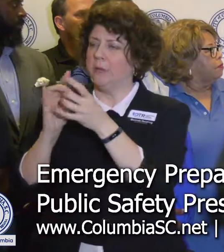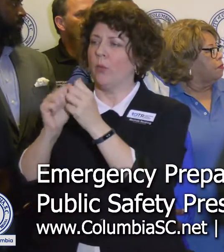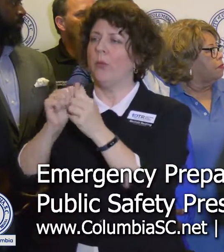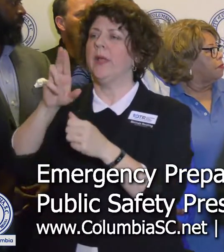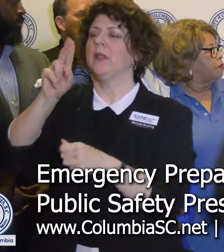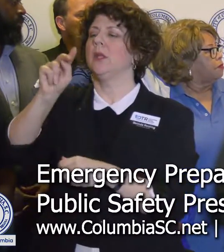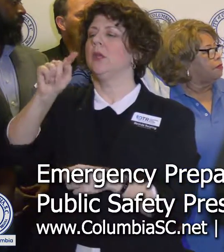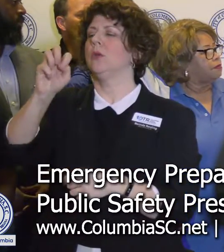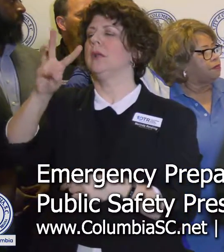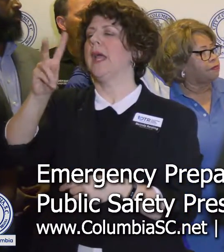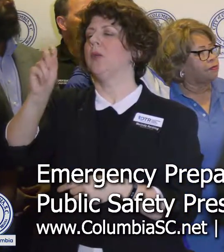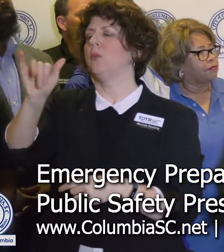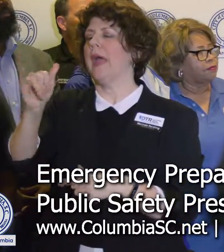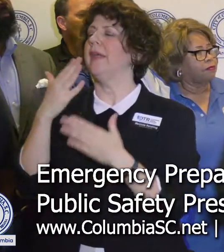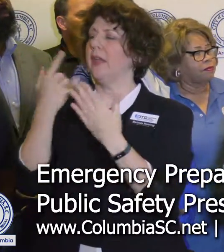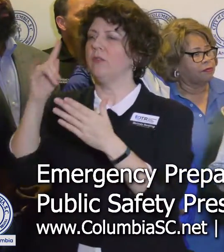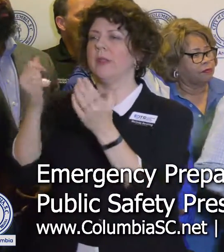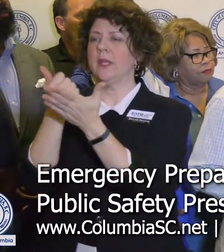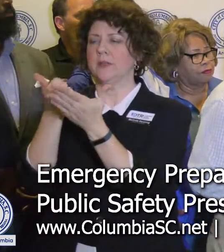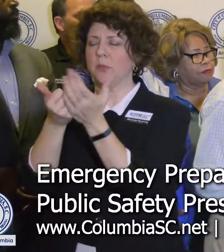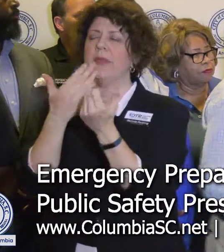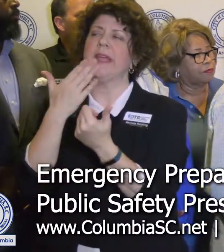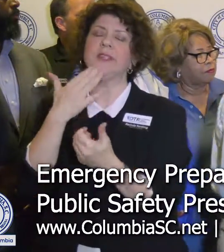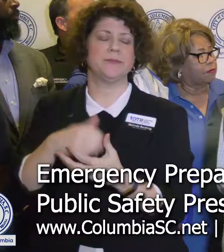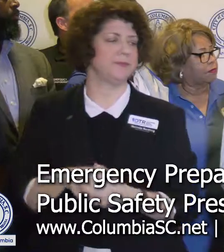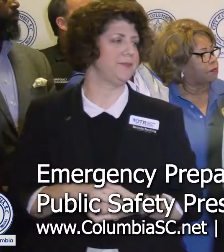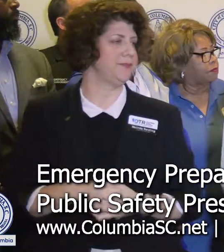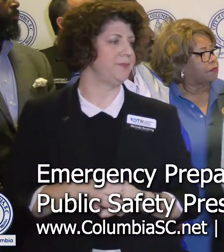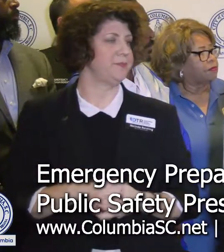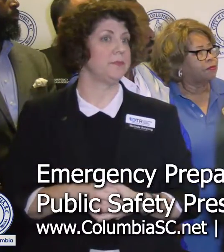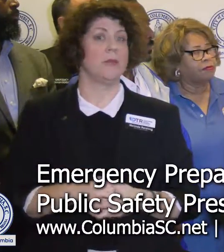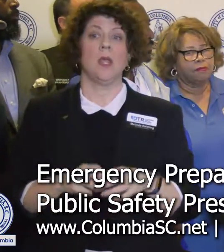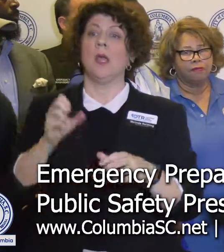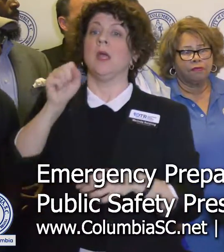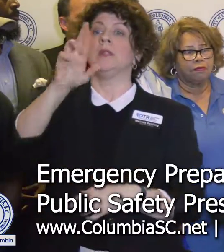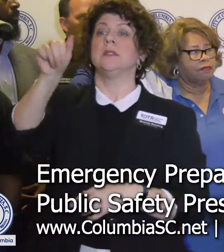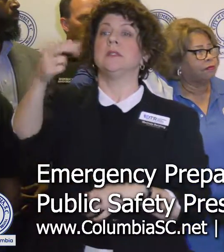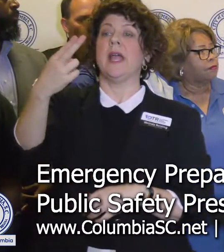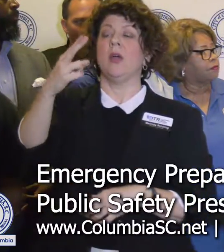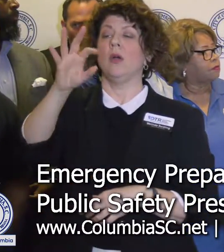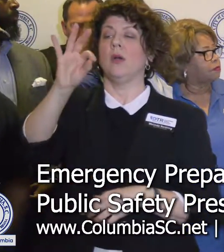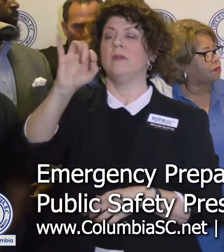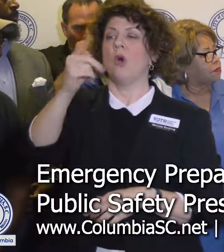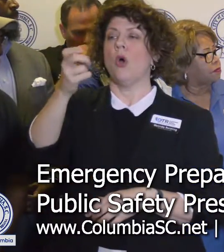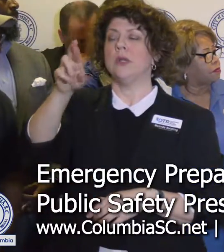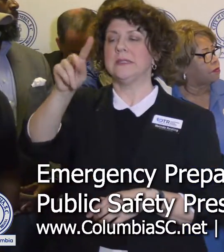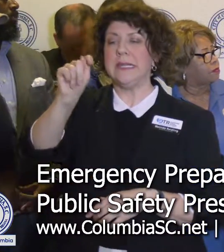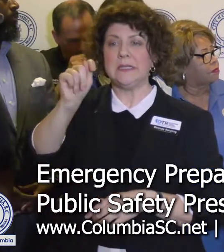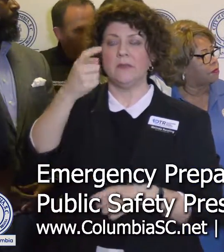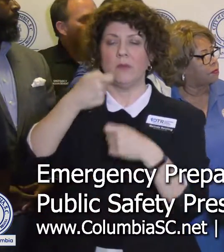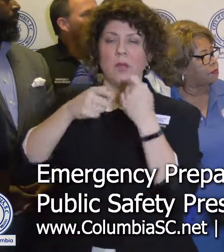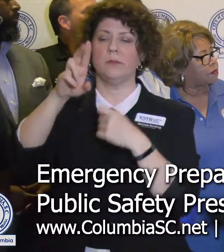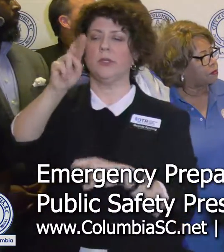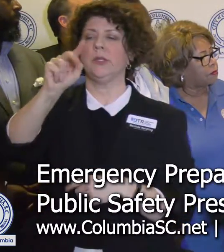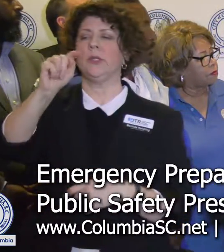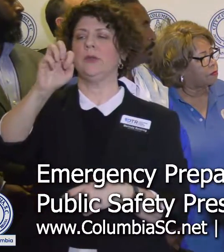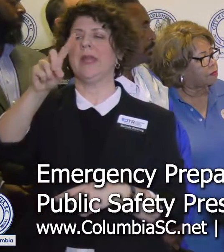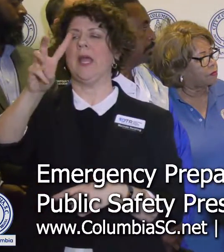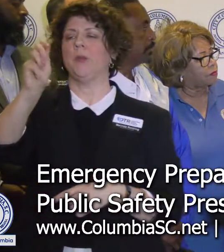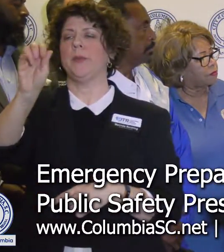and we're grateful for their support. Thank you. Thank you, Colonel. Sarah Fawcett, the CEO of United Way of the Midlands.